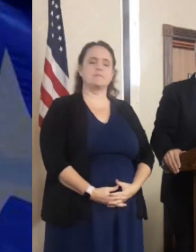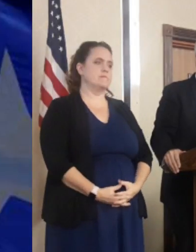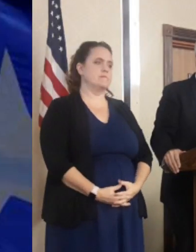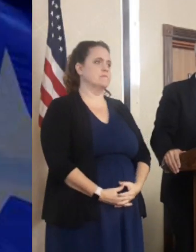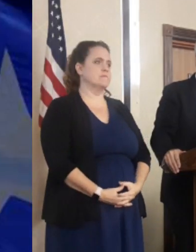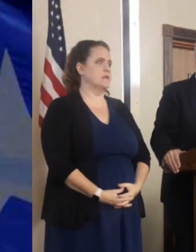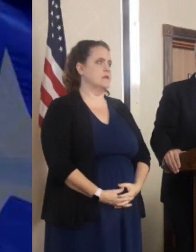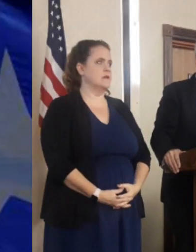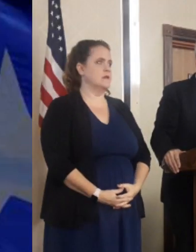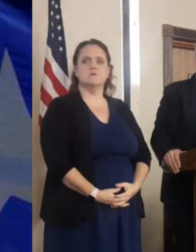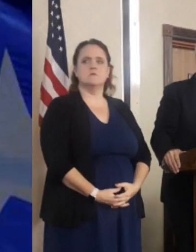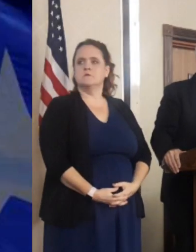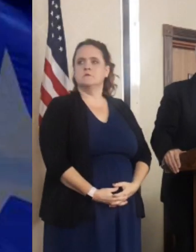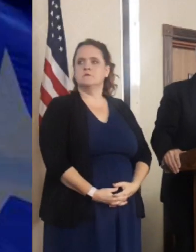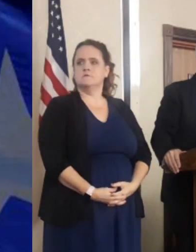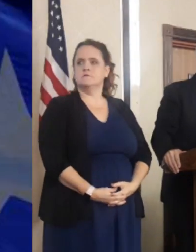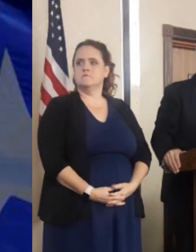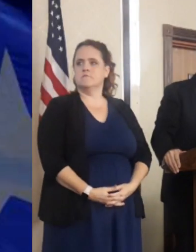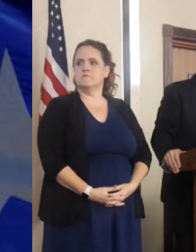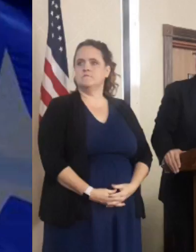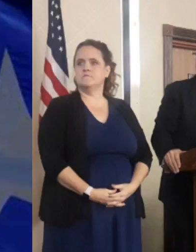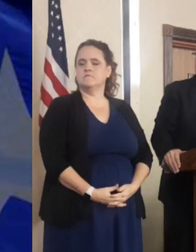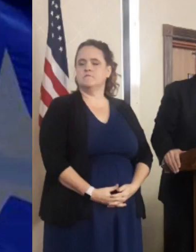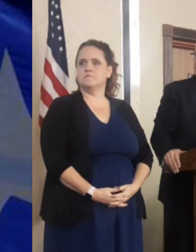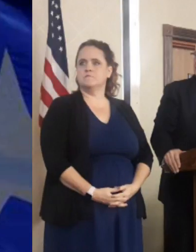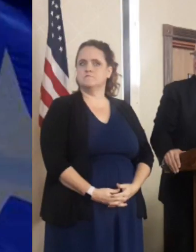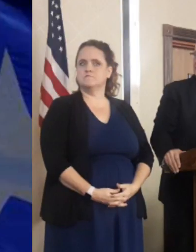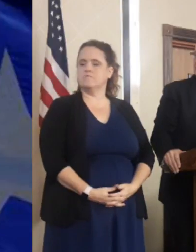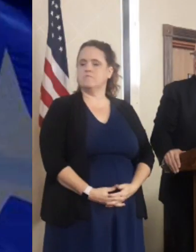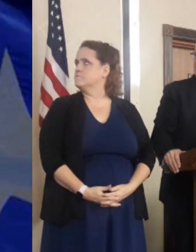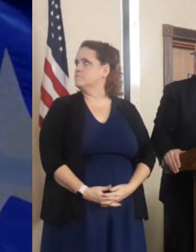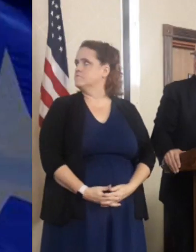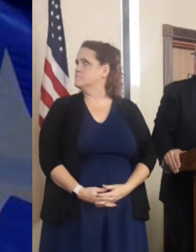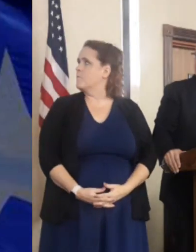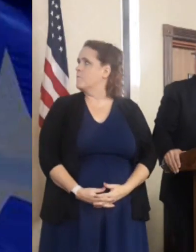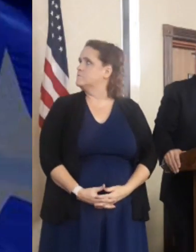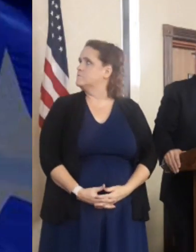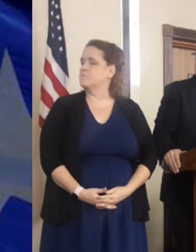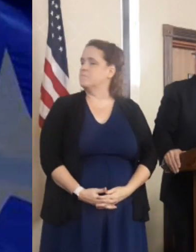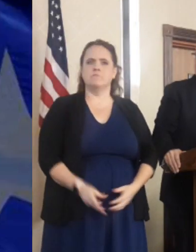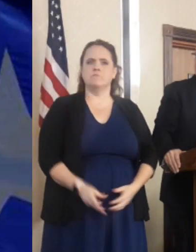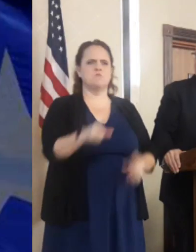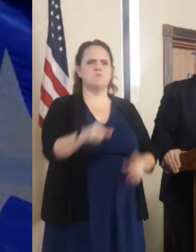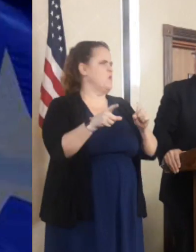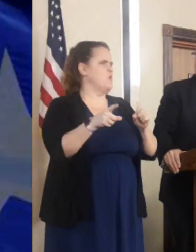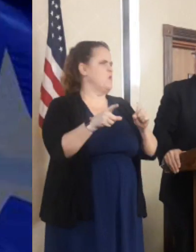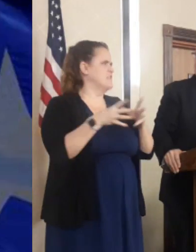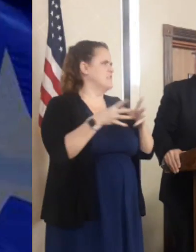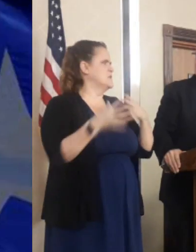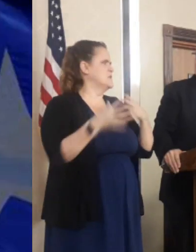So easy. That's not going to work. Yeah, thanks. Appreciate it.